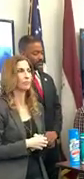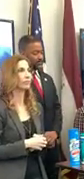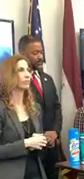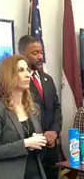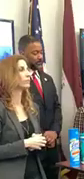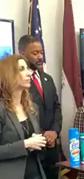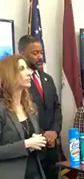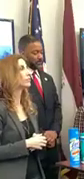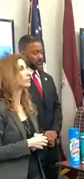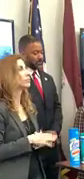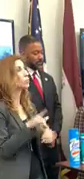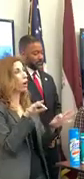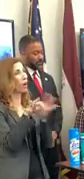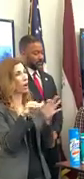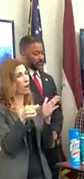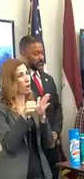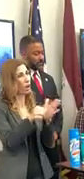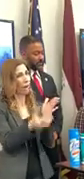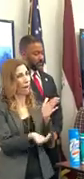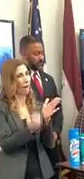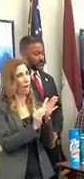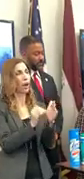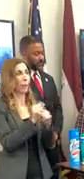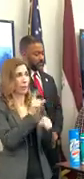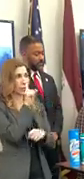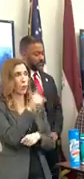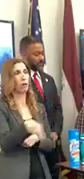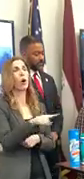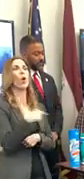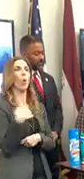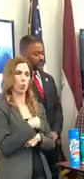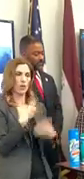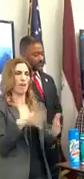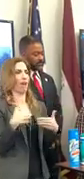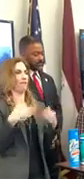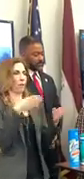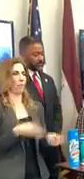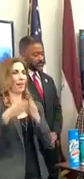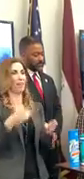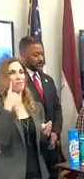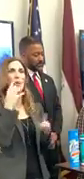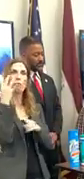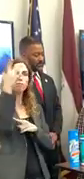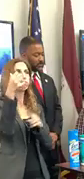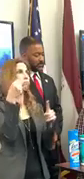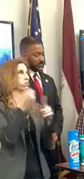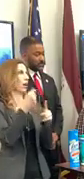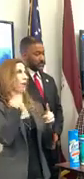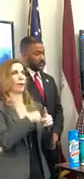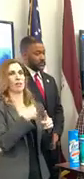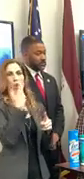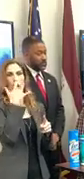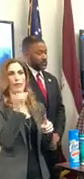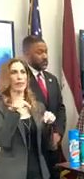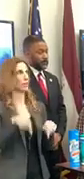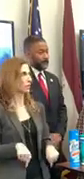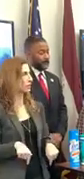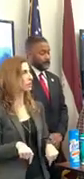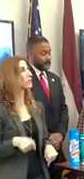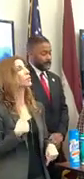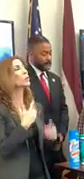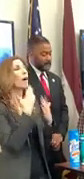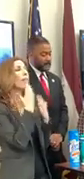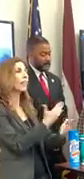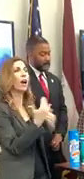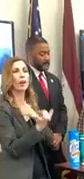to reiterate and reassure everyone that we have been planning for this eventuality. I want to continue to thank our